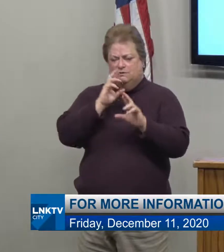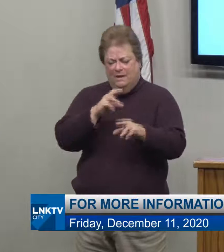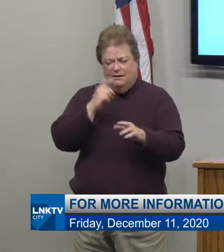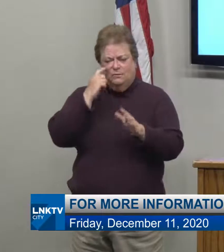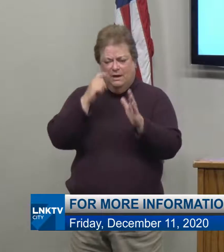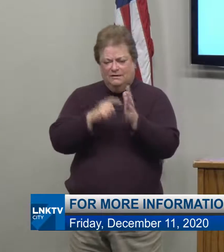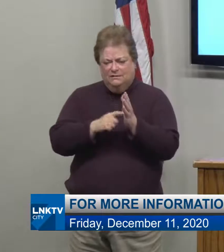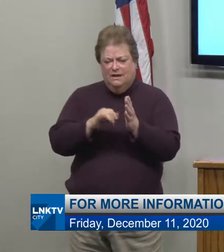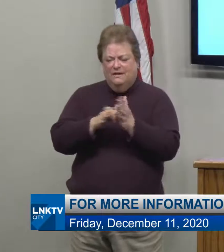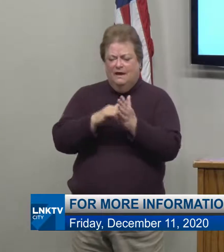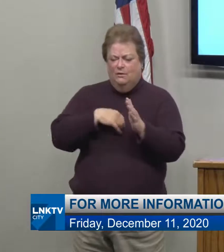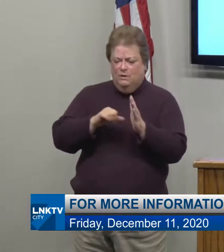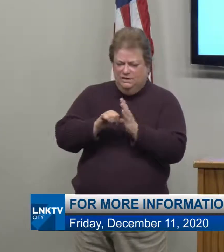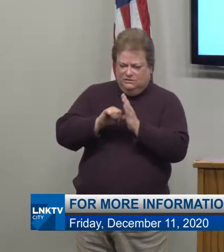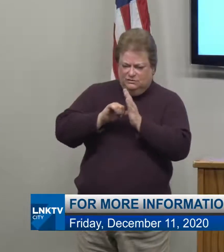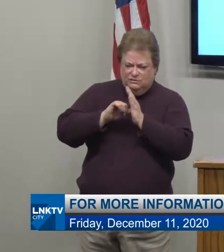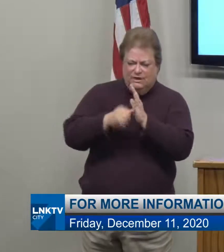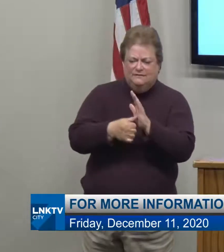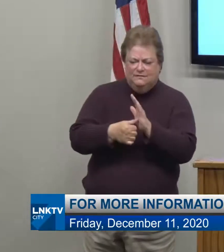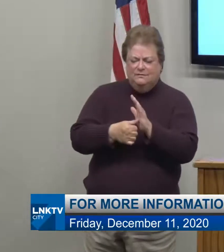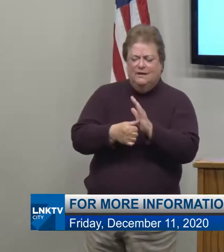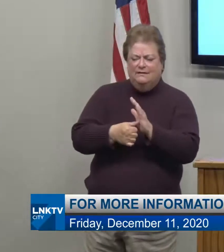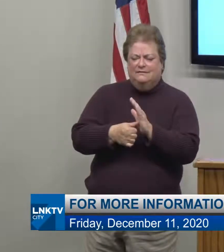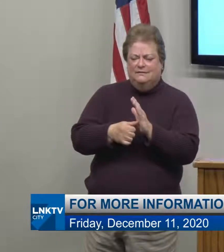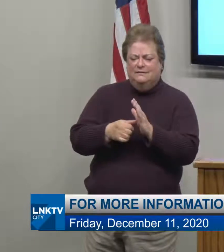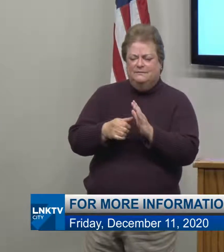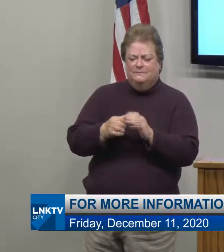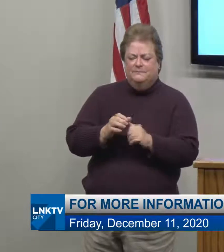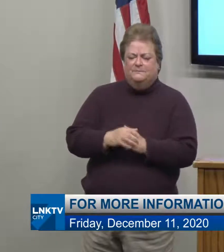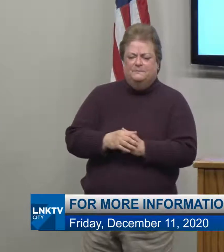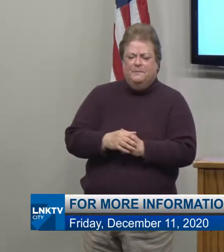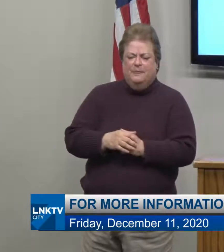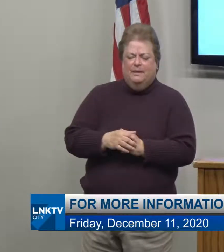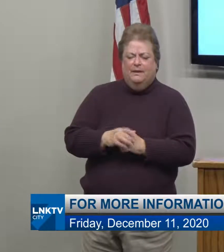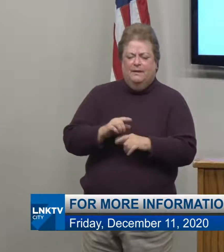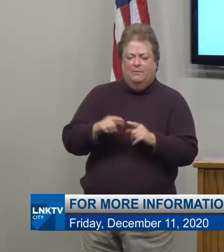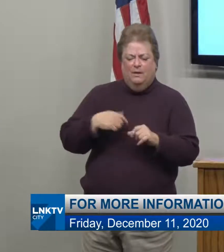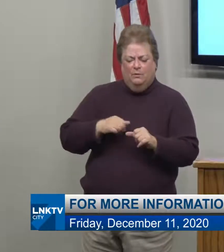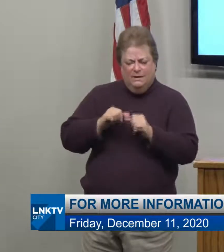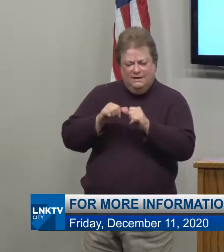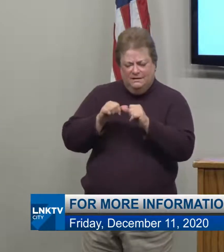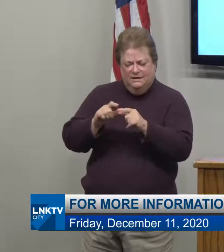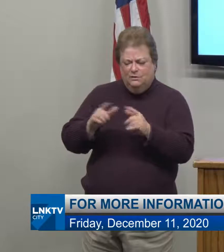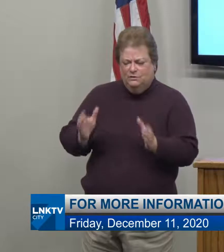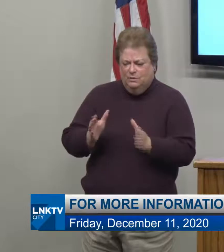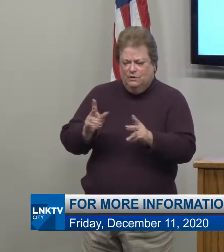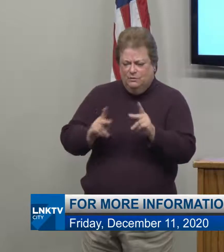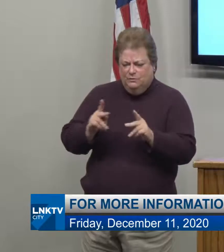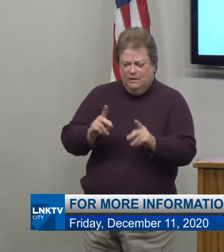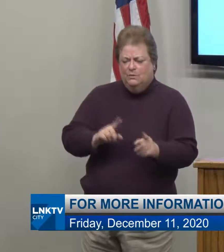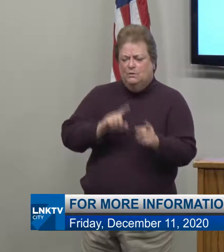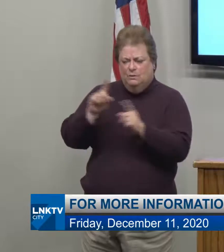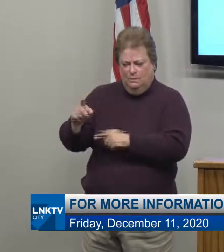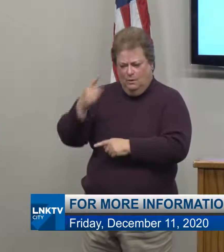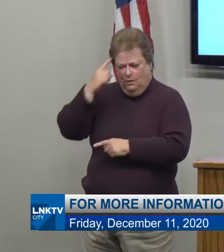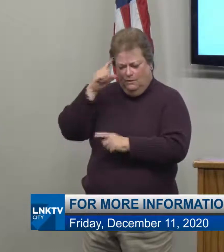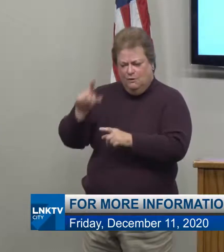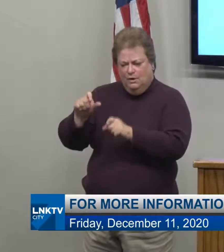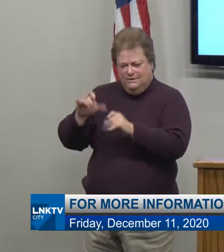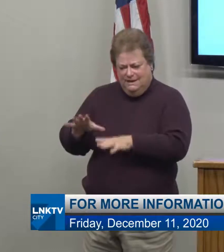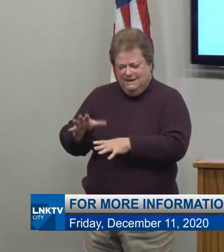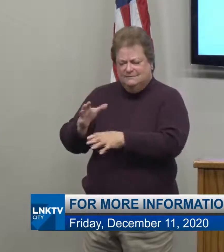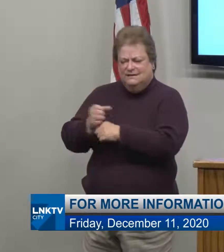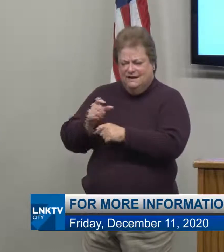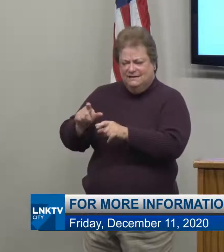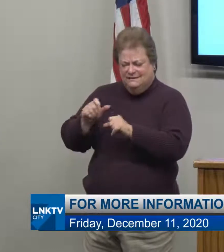we were really stressing the hospital system. However, we are continuing to encourage people to go and test and get testing